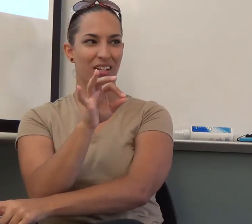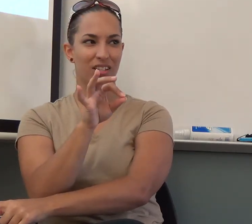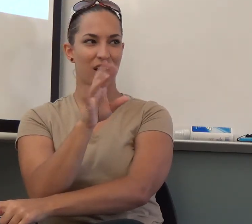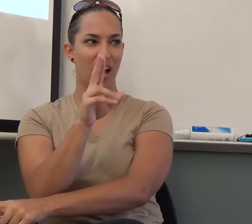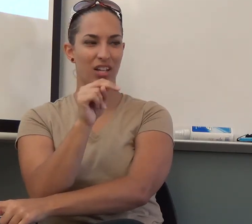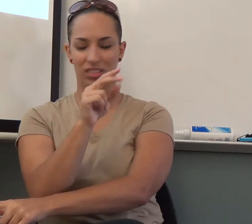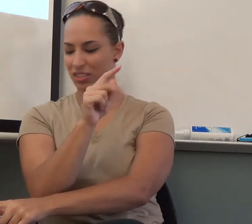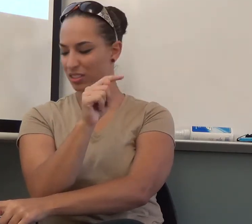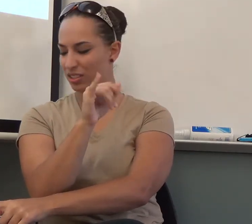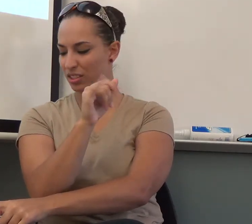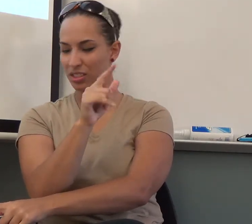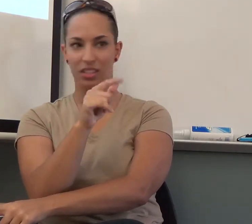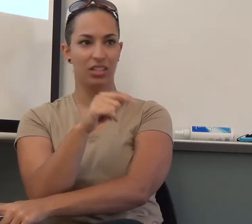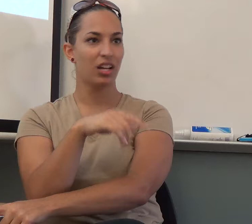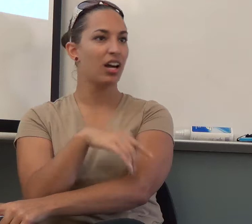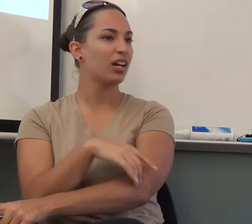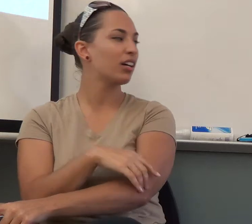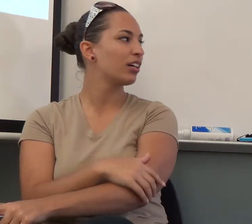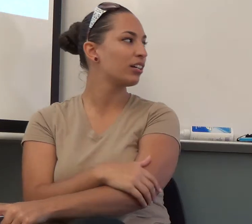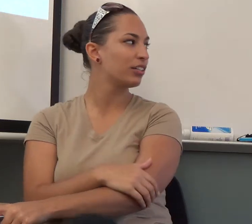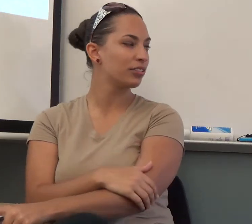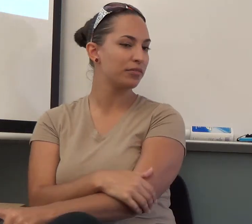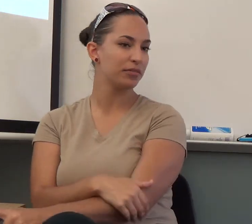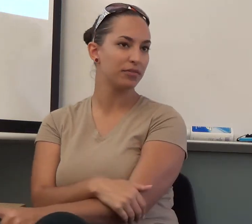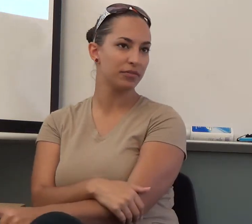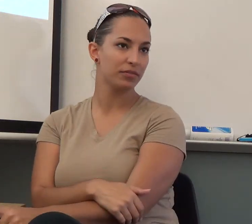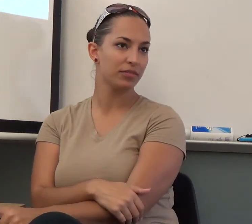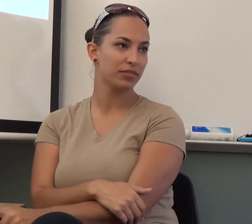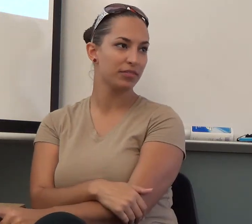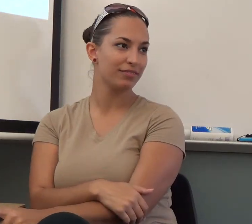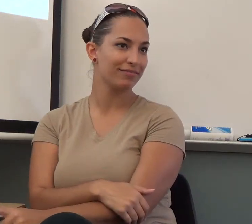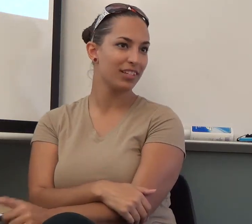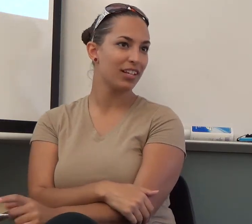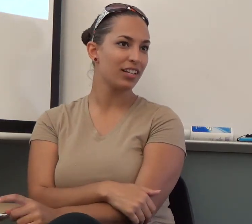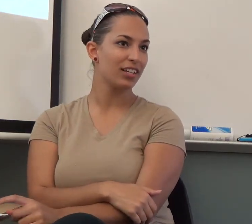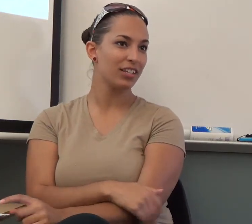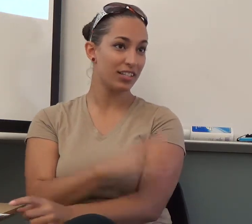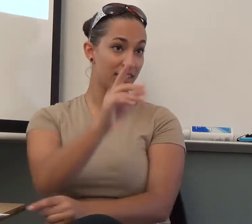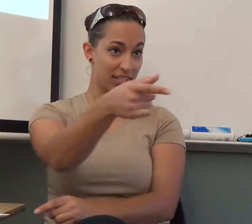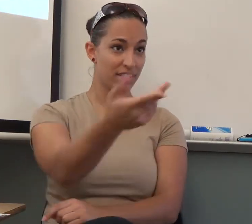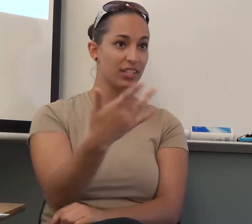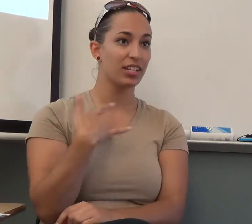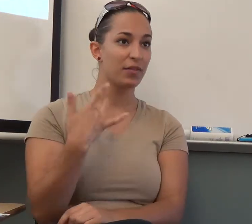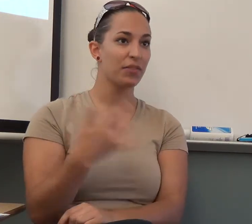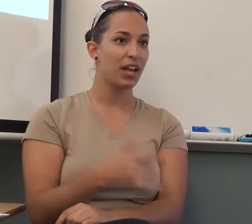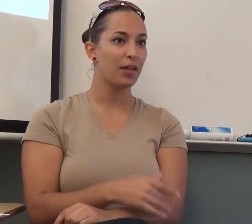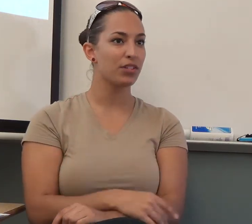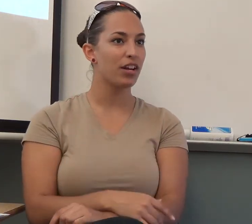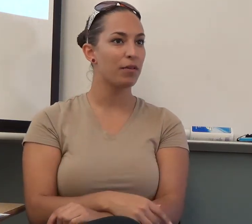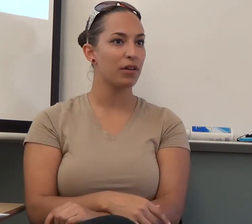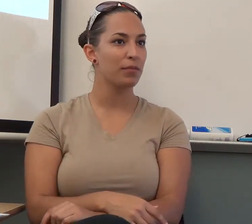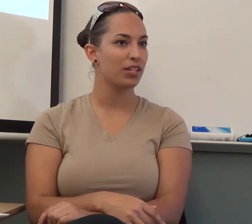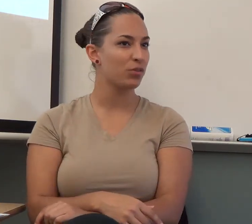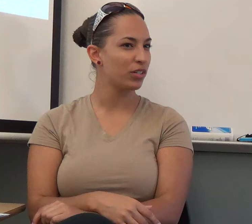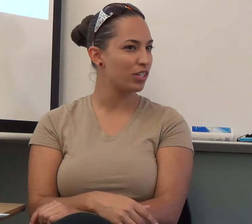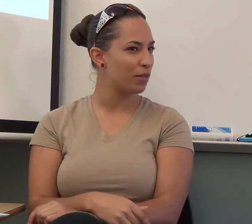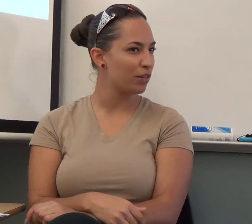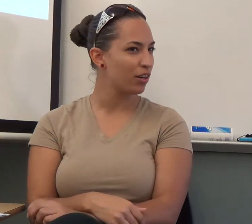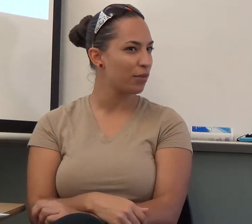Even though? No, that doesn't necessarily work. Sandra? Yes? I'm sorry, but I'm lost. Which number?